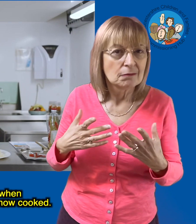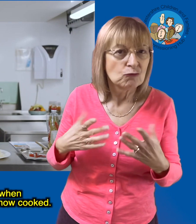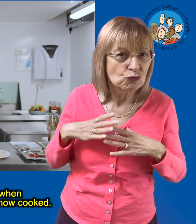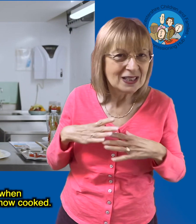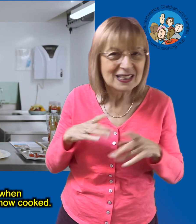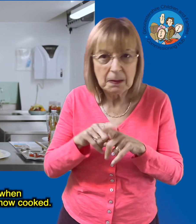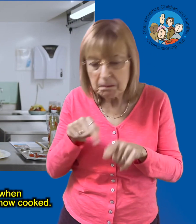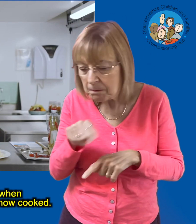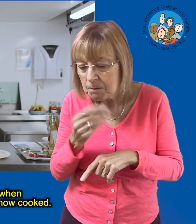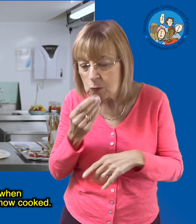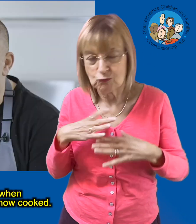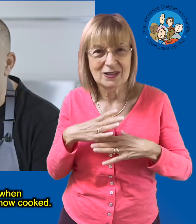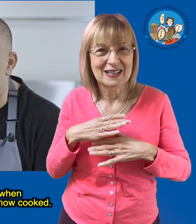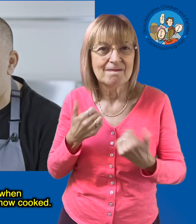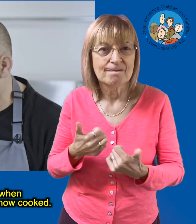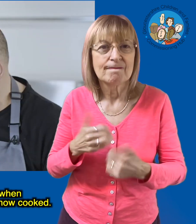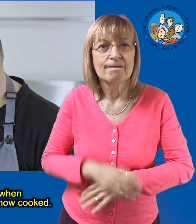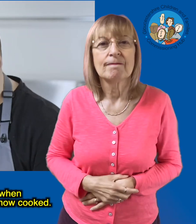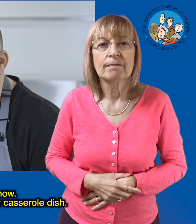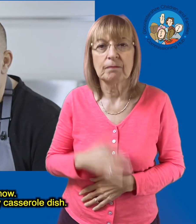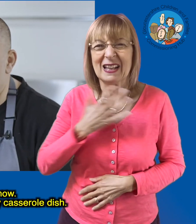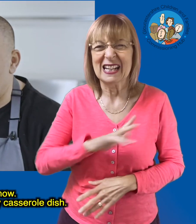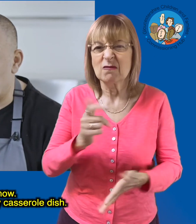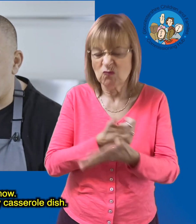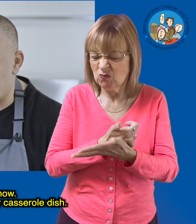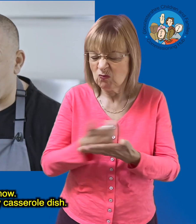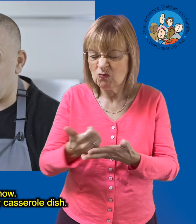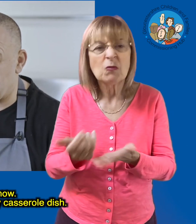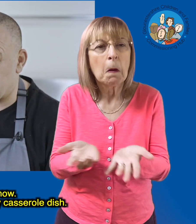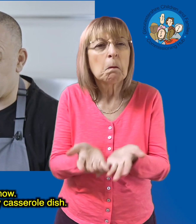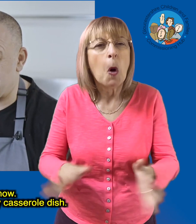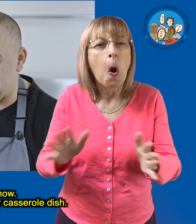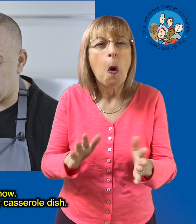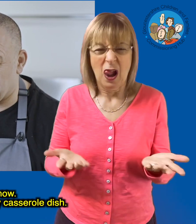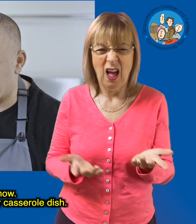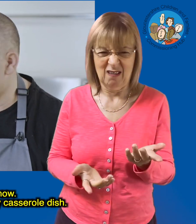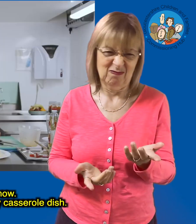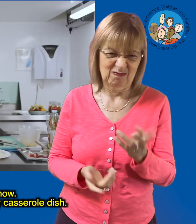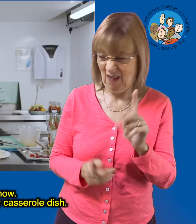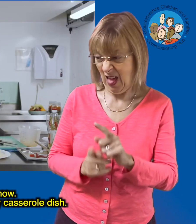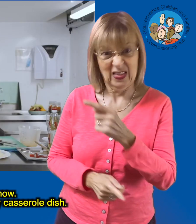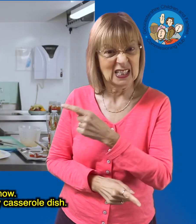lentils and the main part of the dish is now cooked. So we're going to demold this into a dish now.